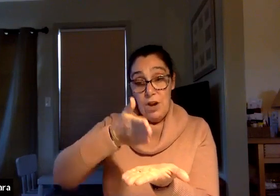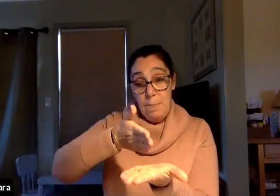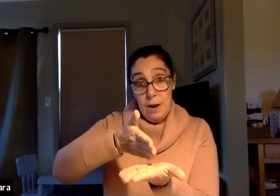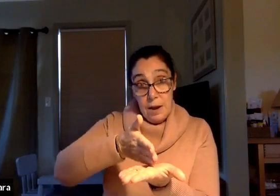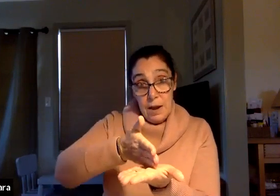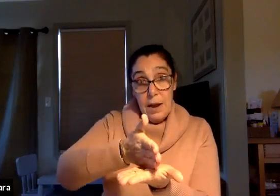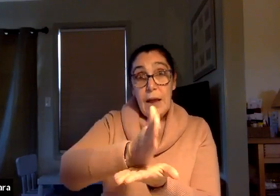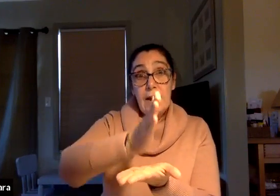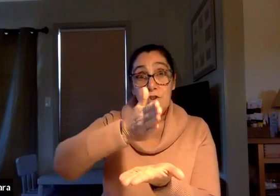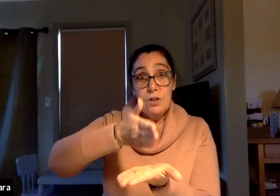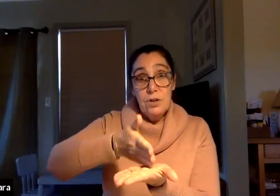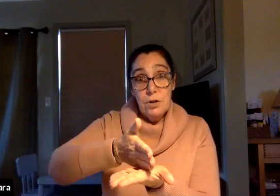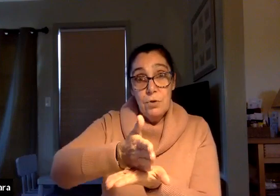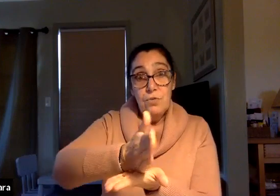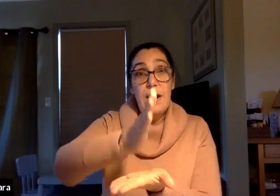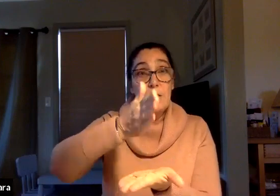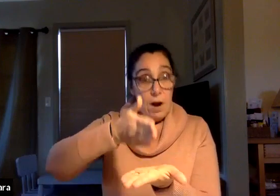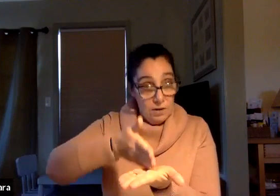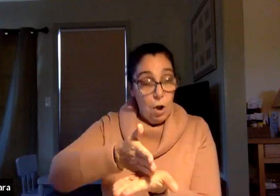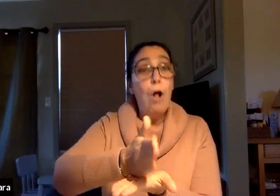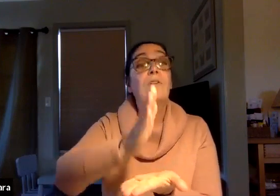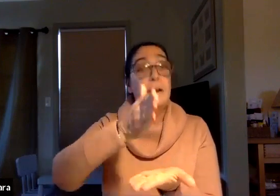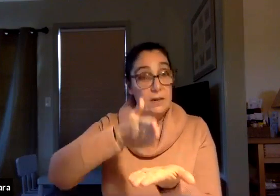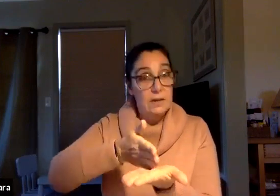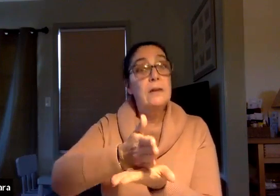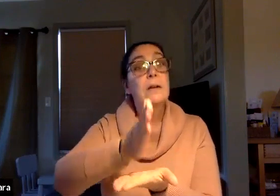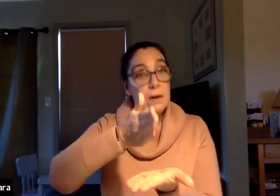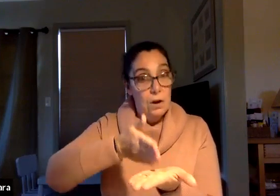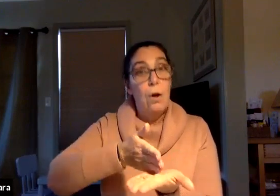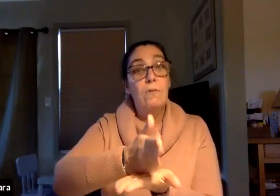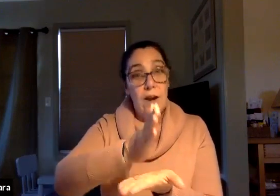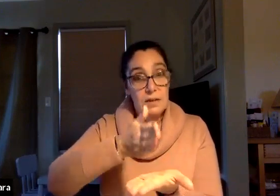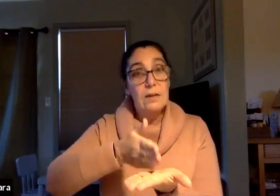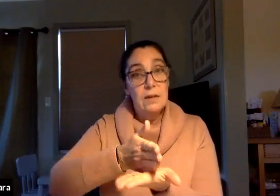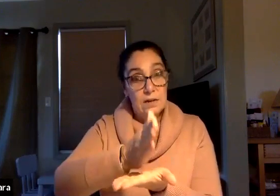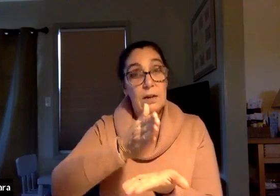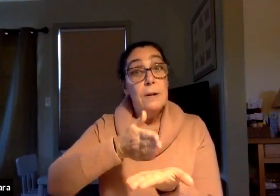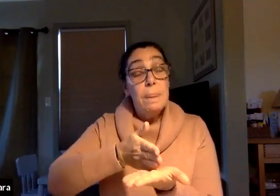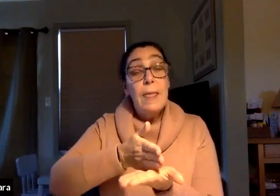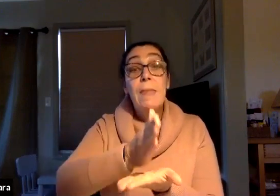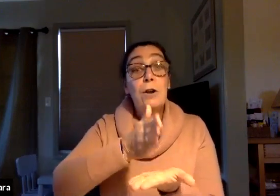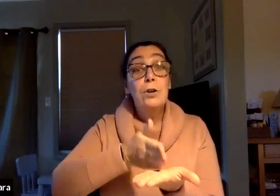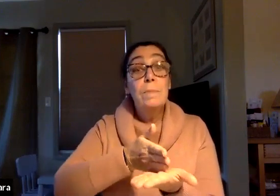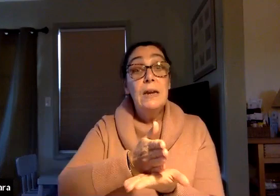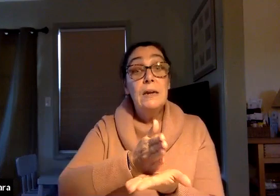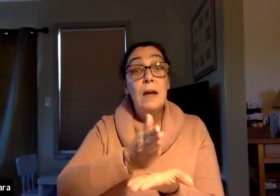shape, and it just goes right across. All right. All right. And that could mean